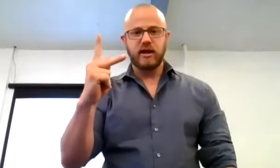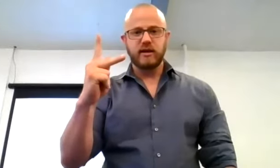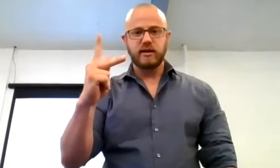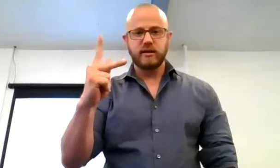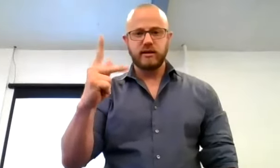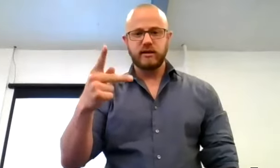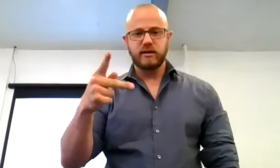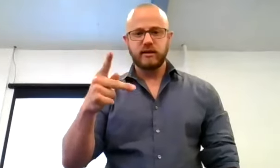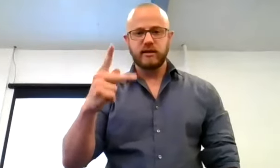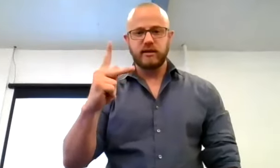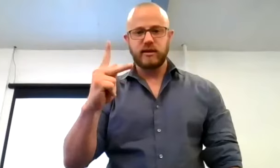K,